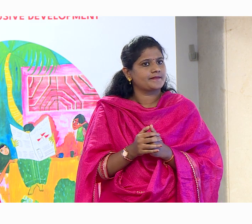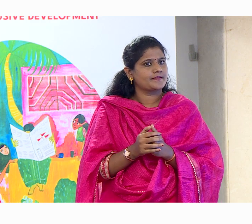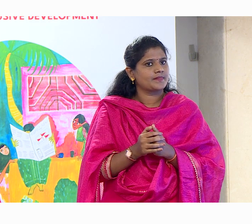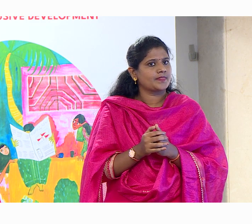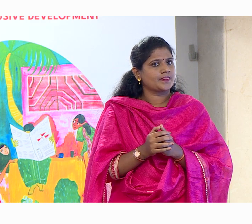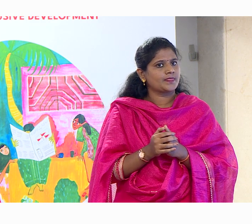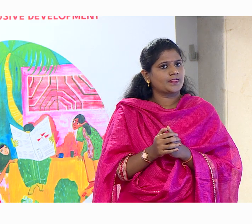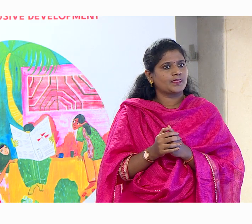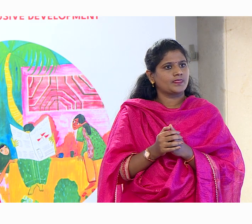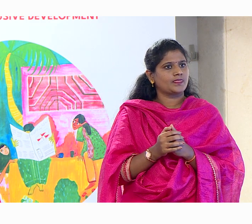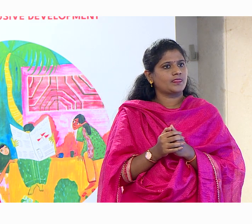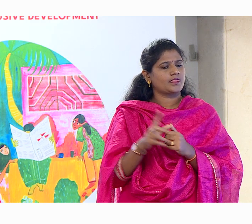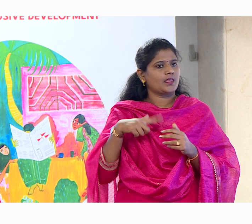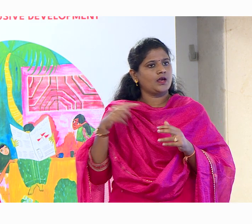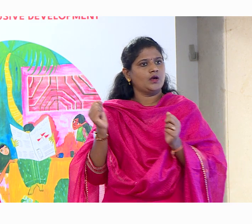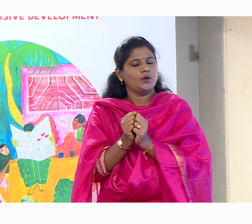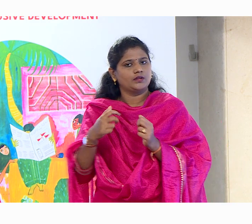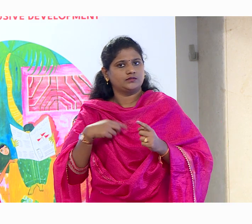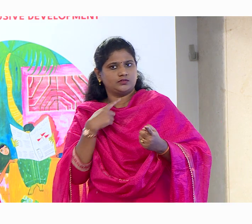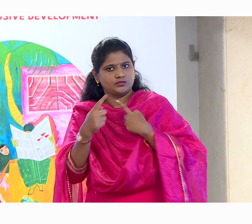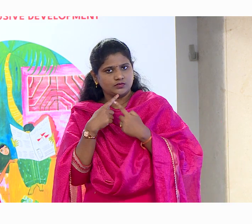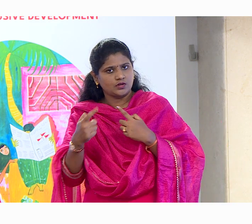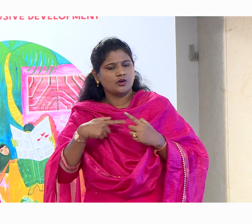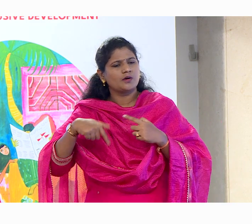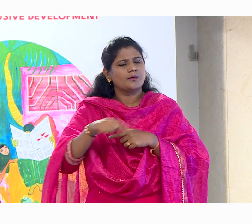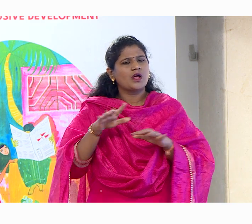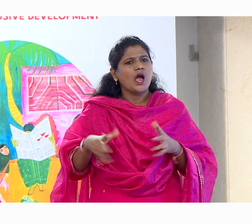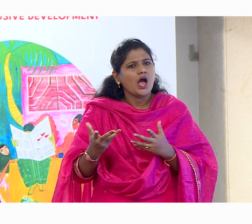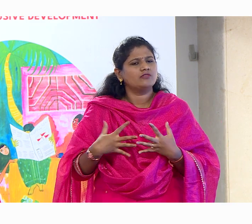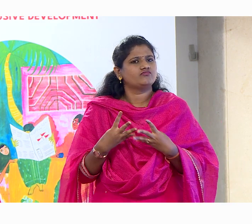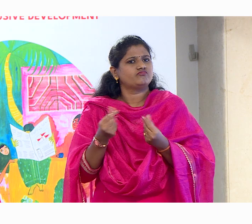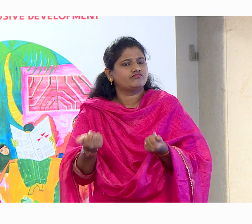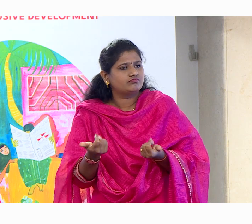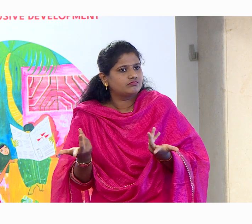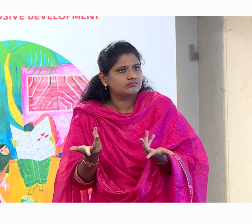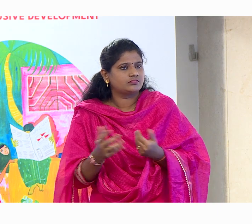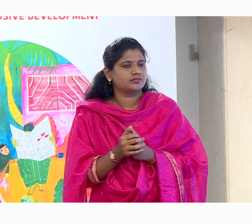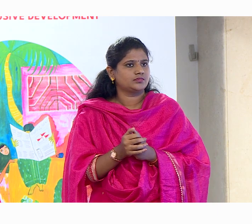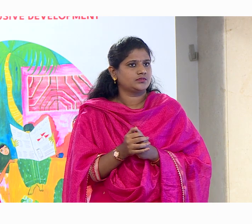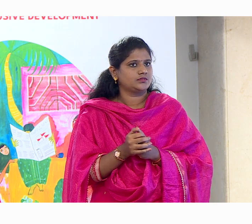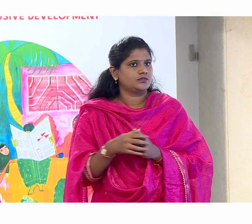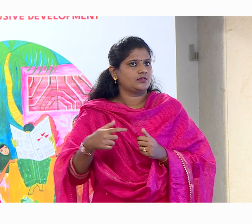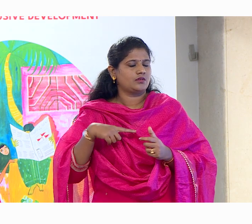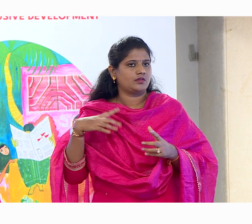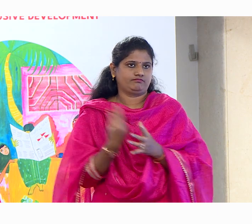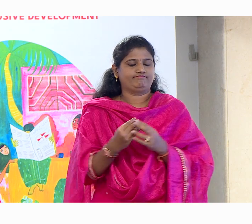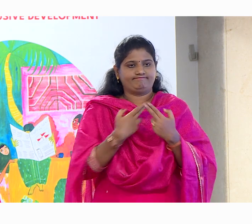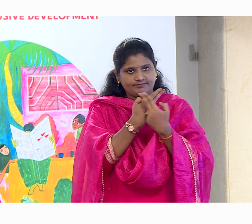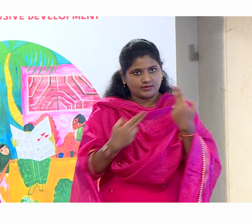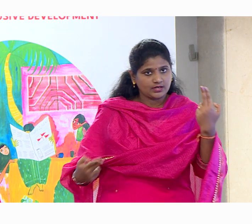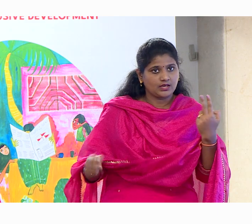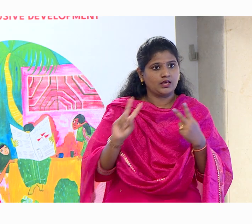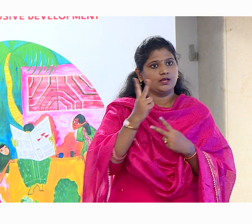talk, we're going to talk about how we've used this model, the Mindlines model, which we'll explain,